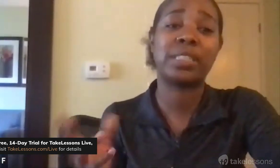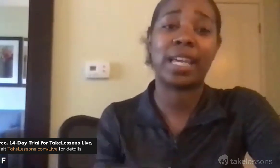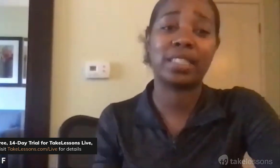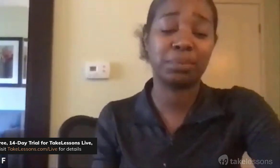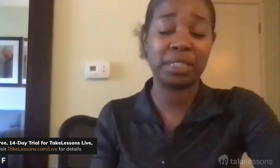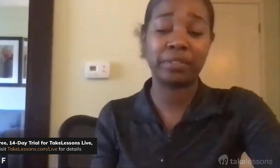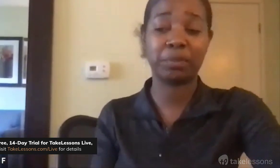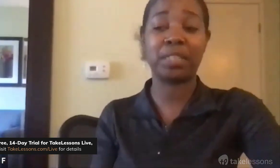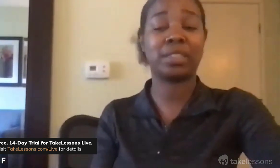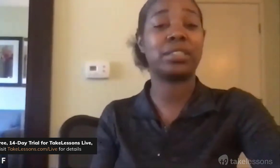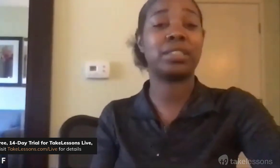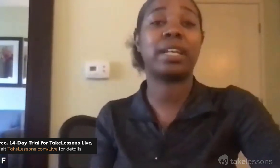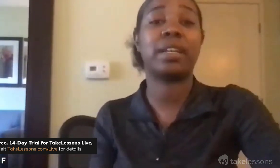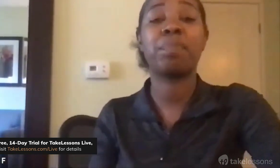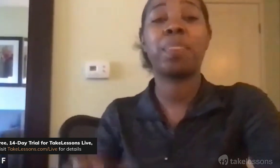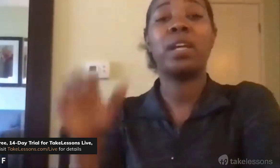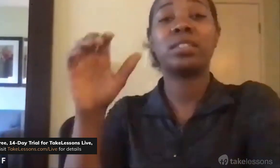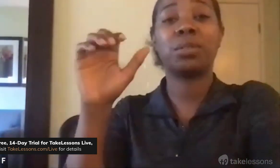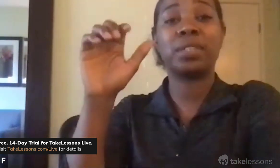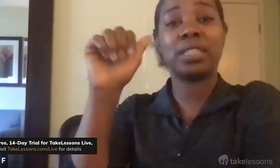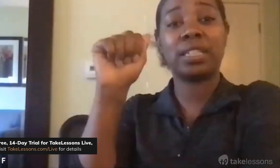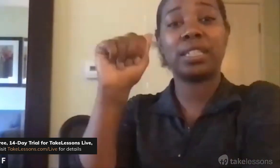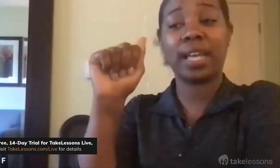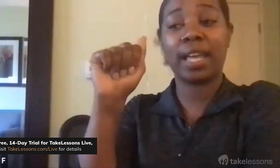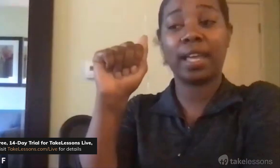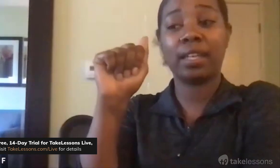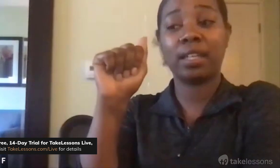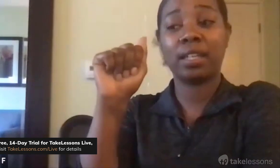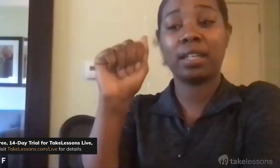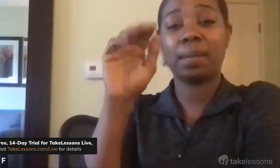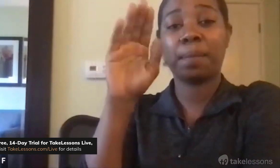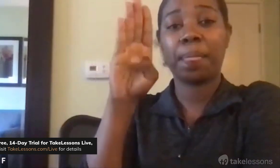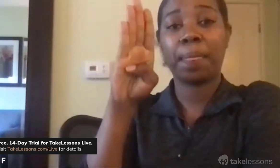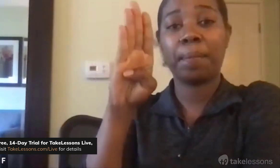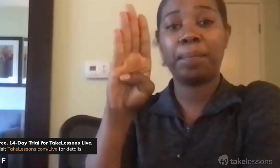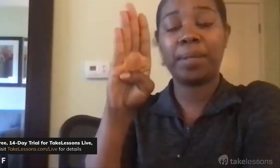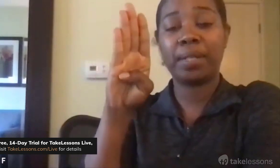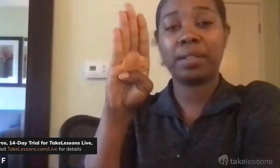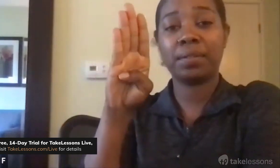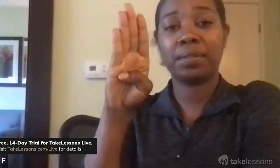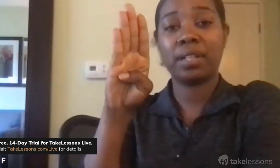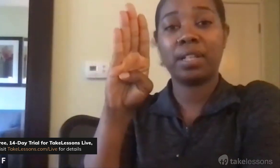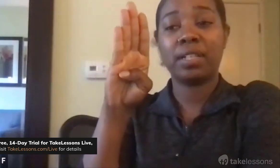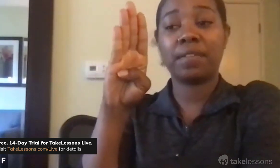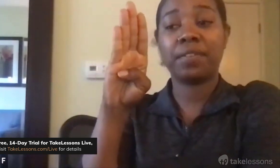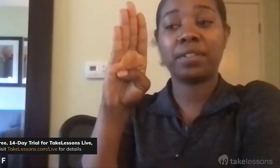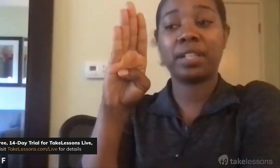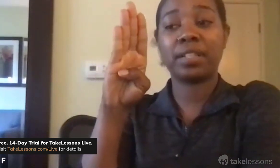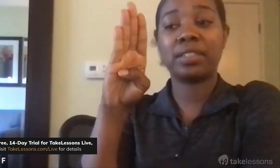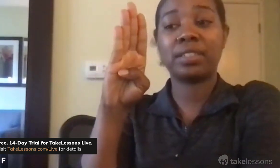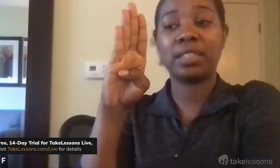retain as much information as you can. So once again, A, B. Now for the letter